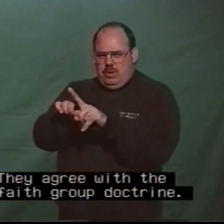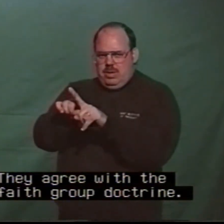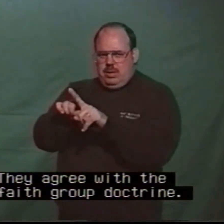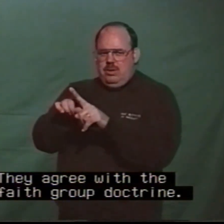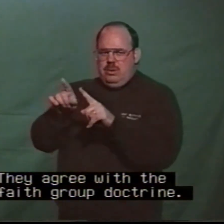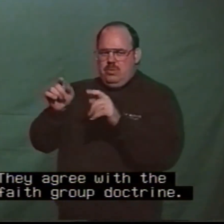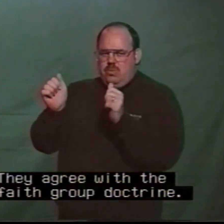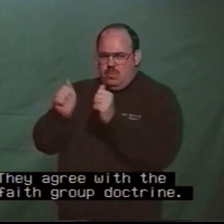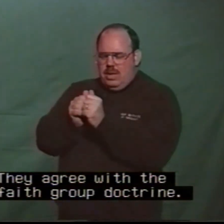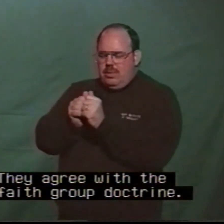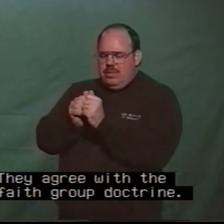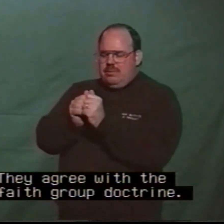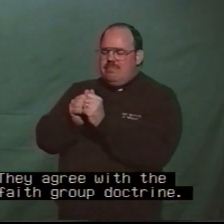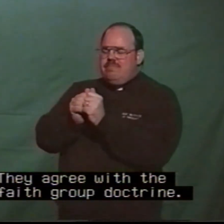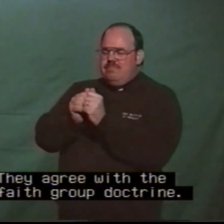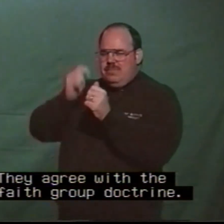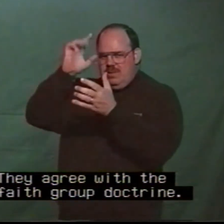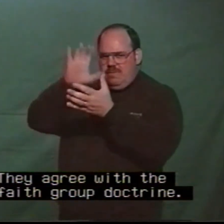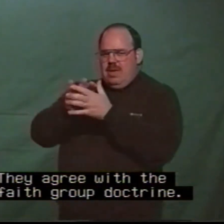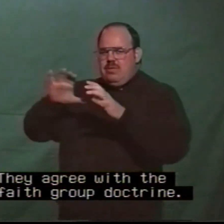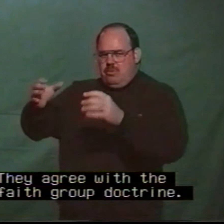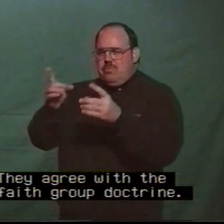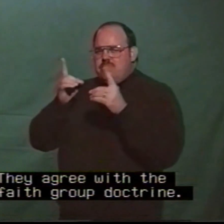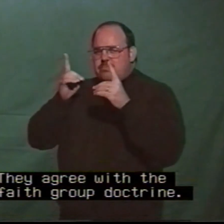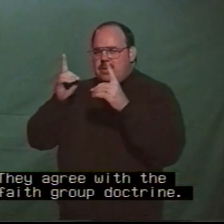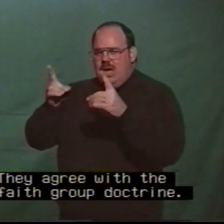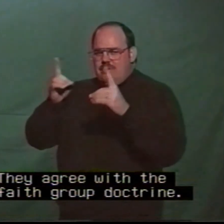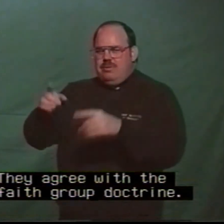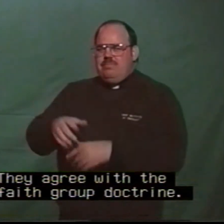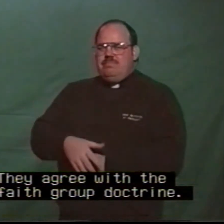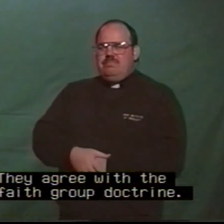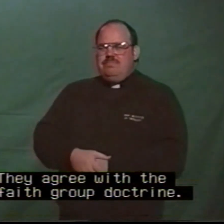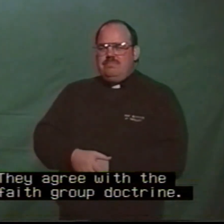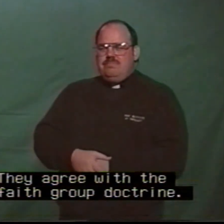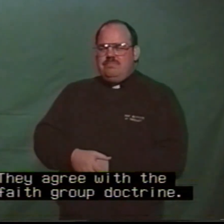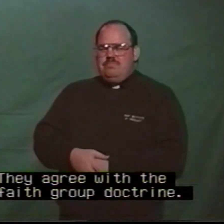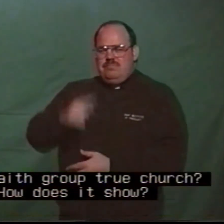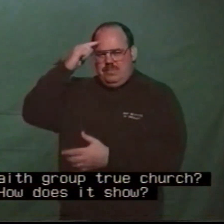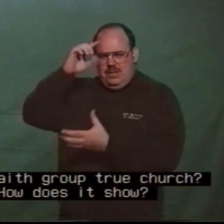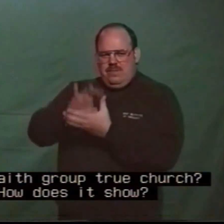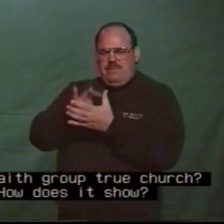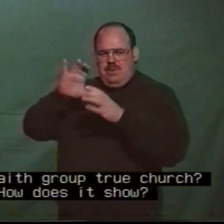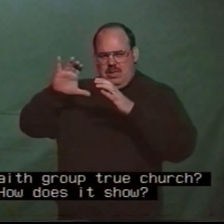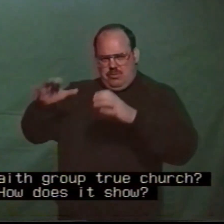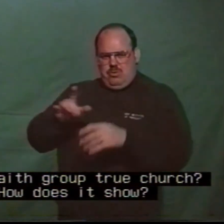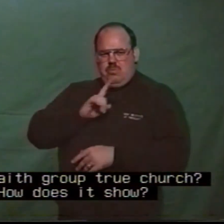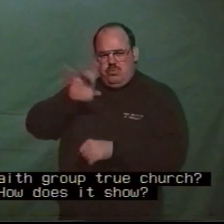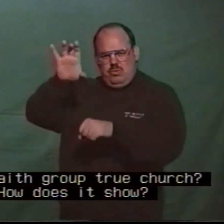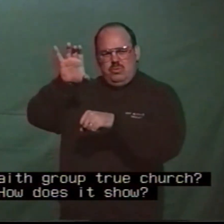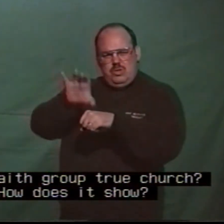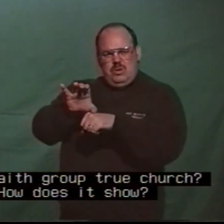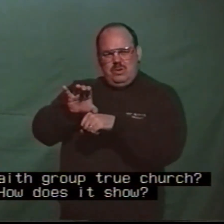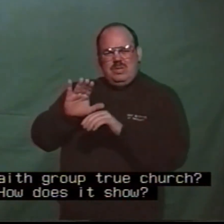faith group doctrine faith group true church